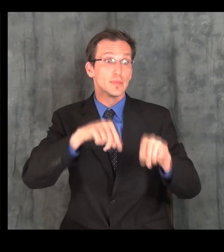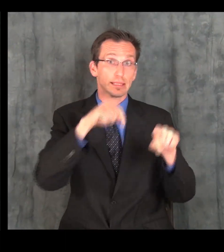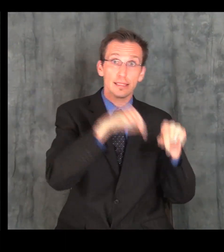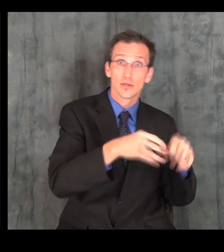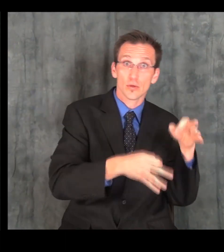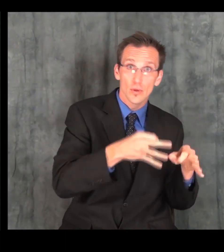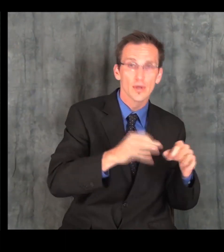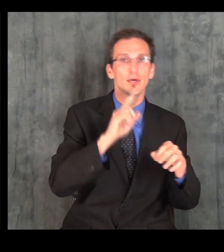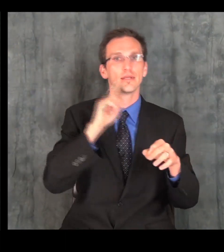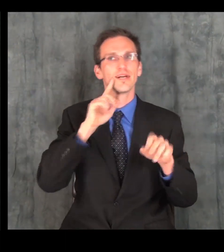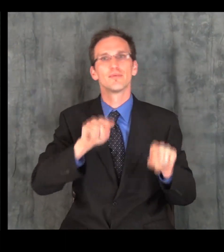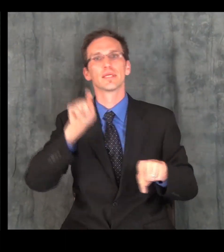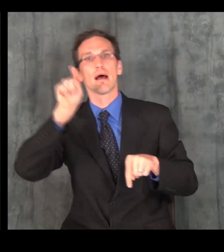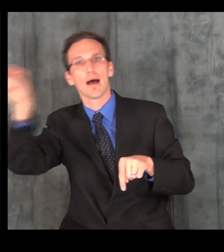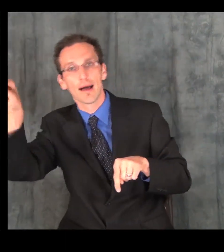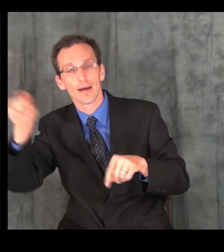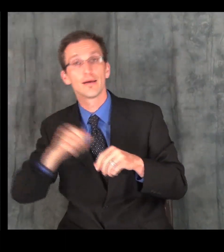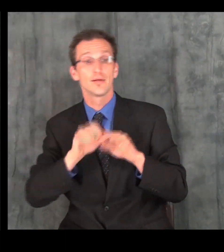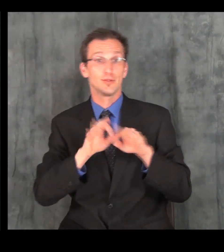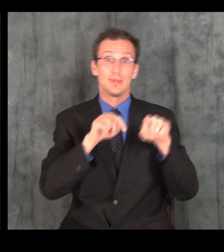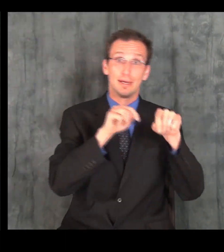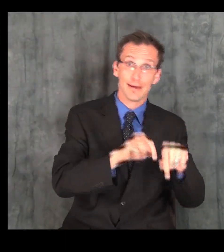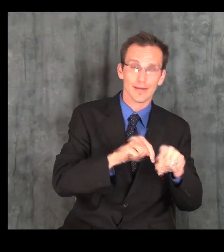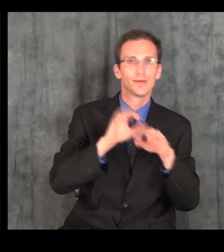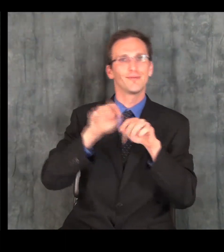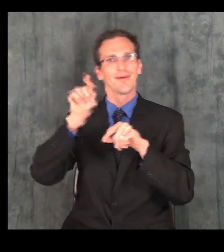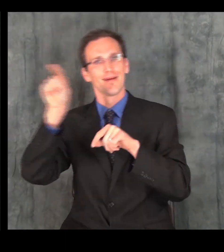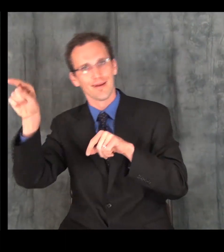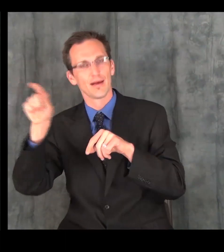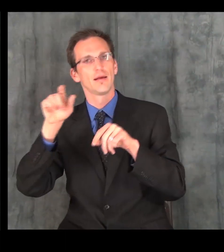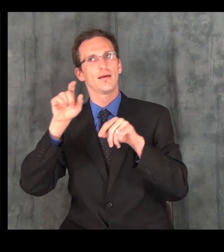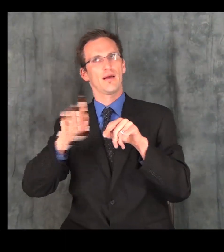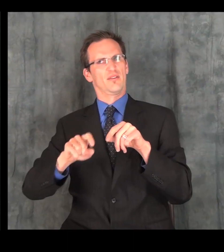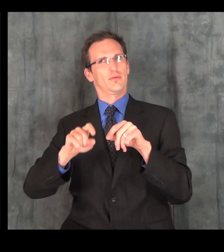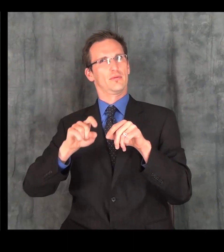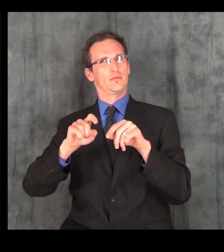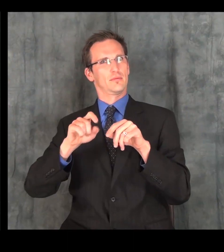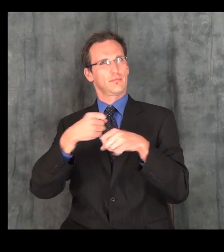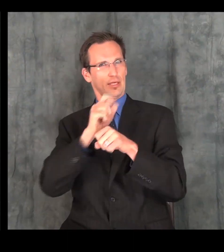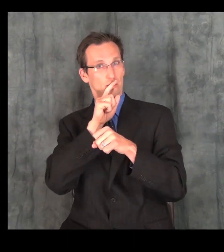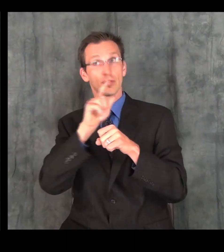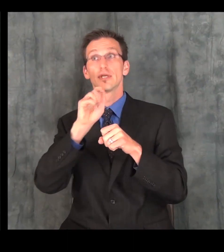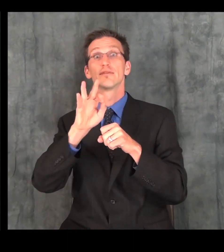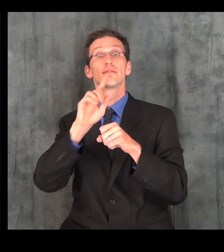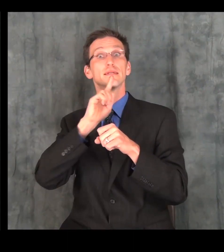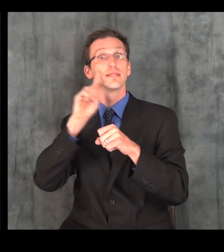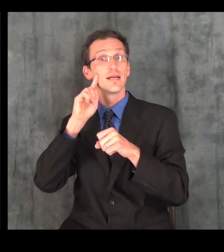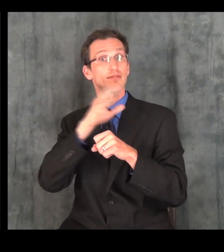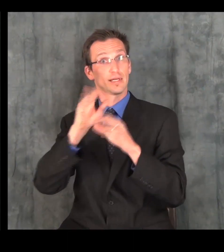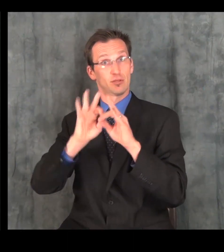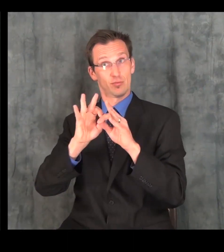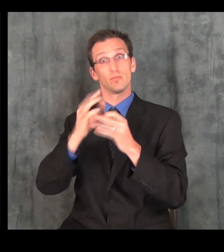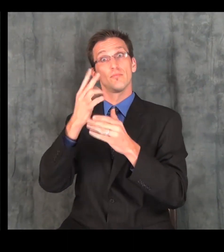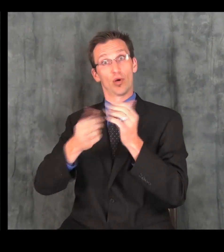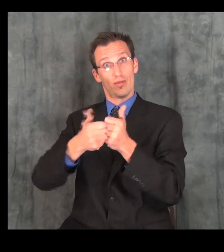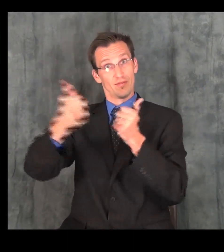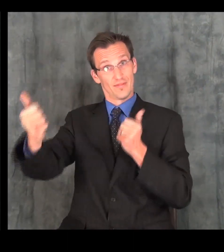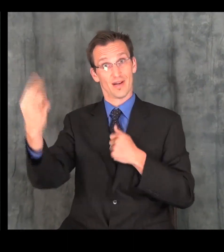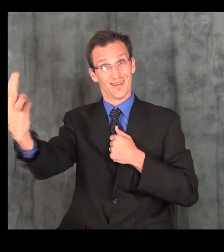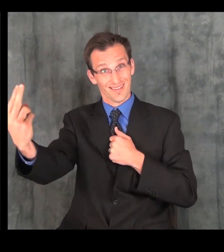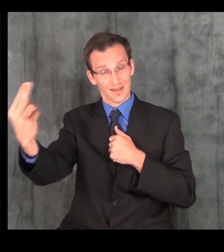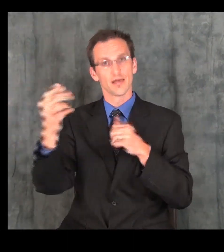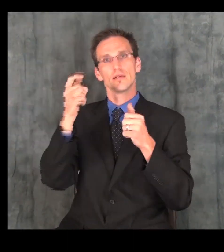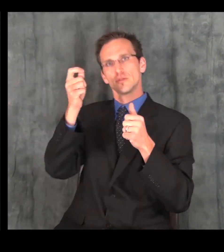locations, we had to make sure, for example, that if the deaf person and the interpreter were both remote, that the judge needed to be able to see both